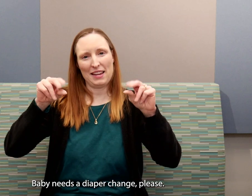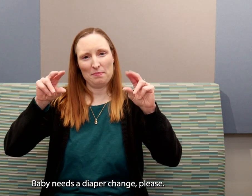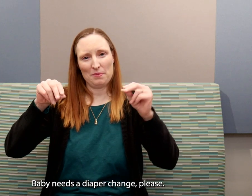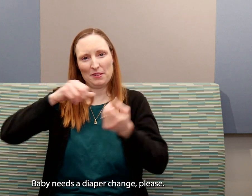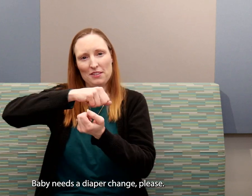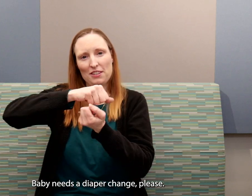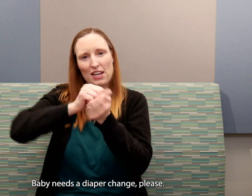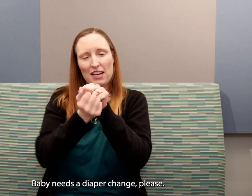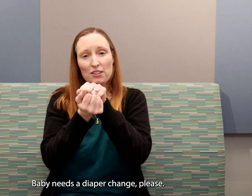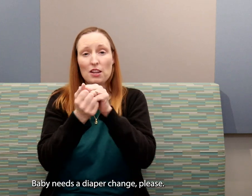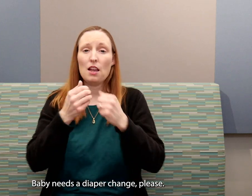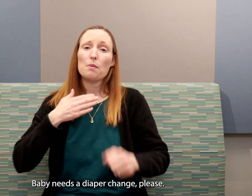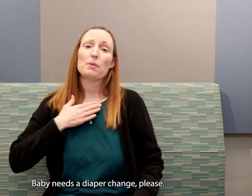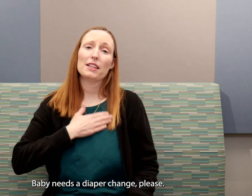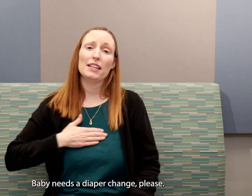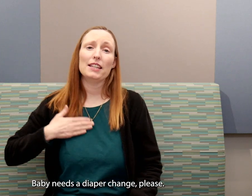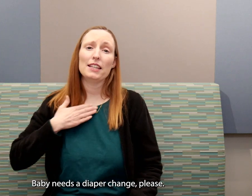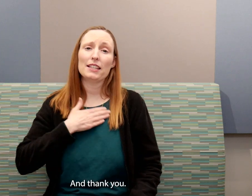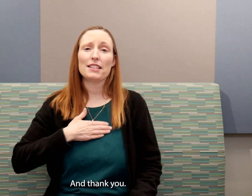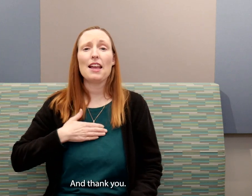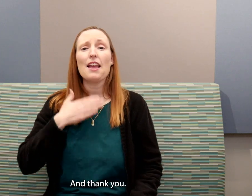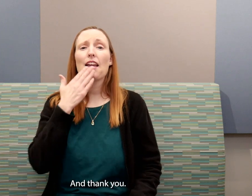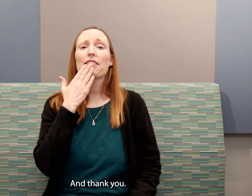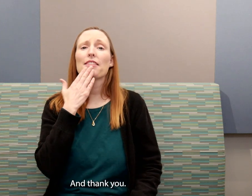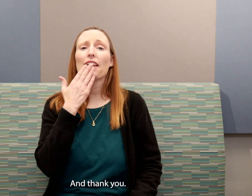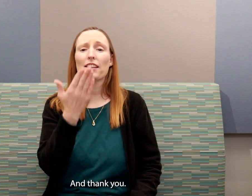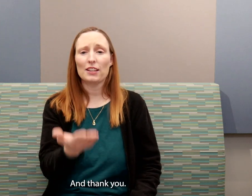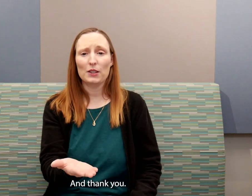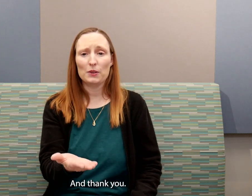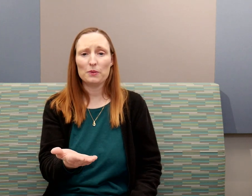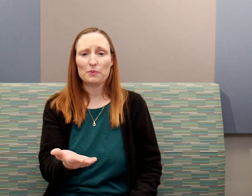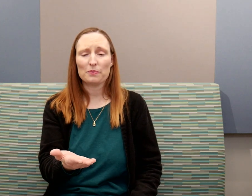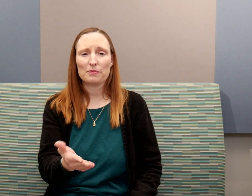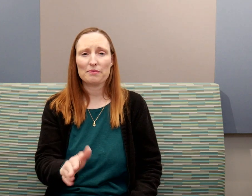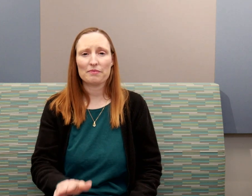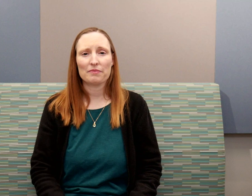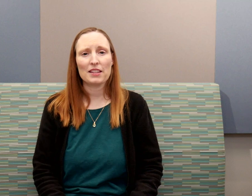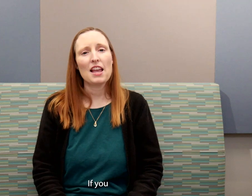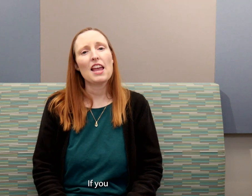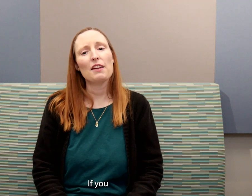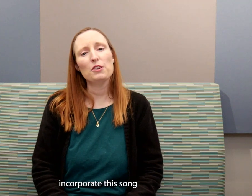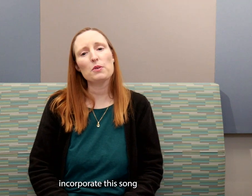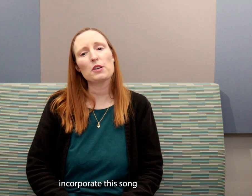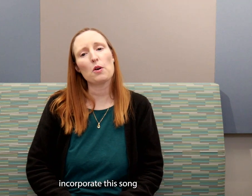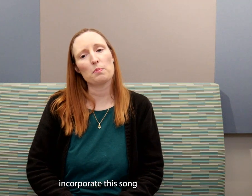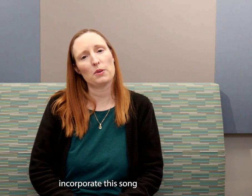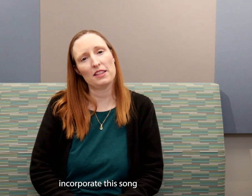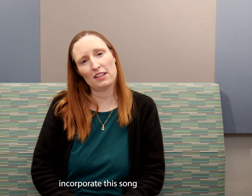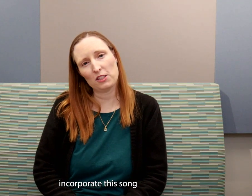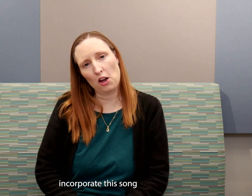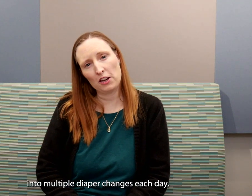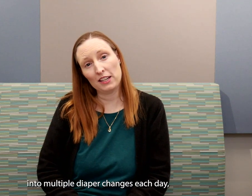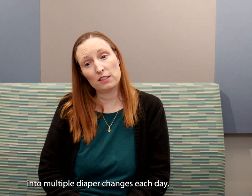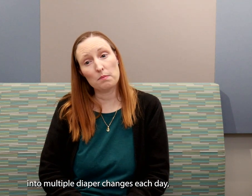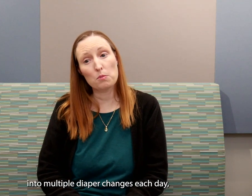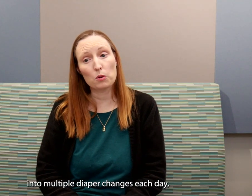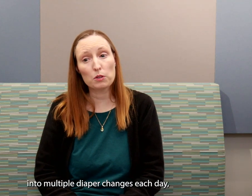diaper change, please and thank you. If you incorporate this song into multiple